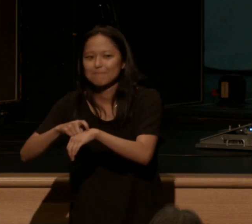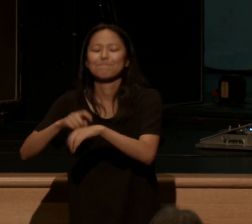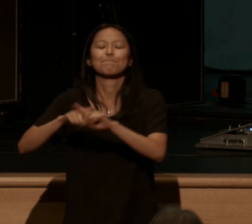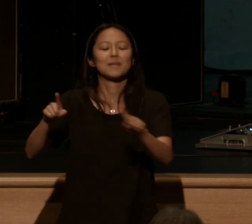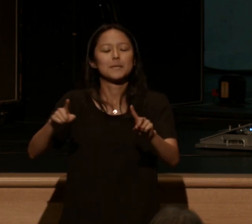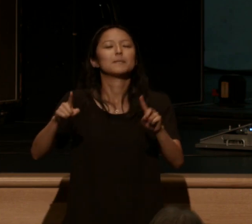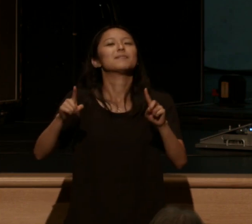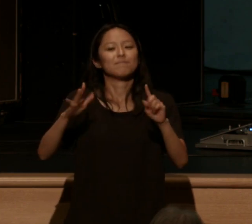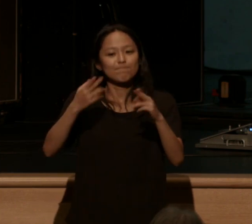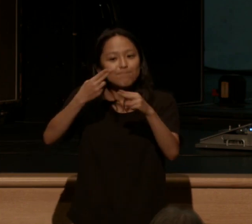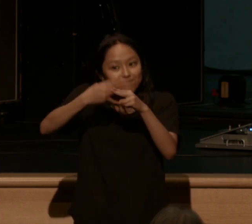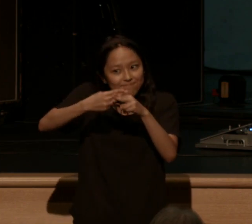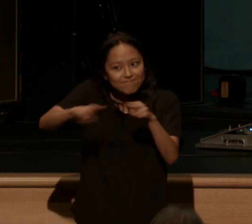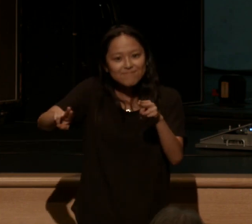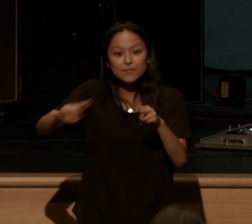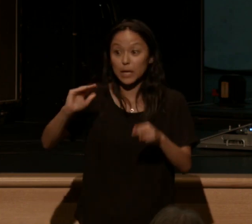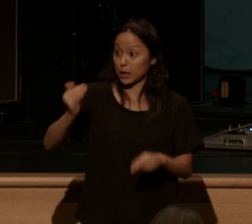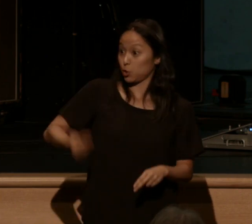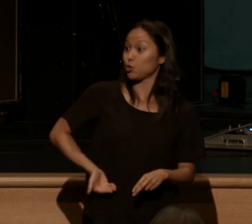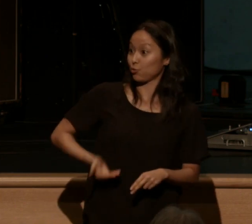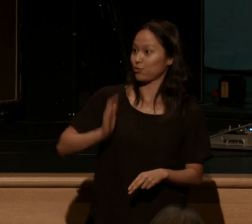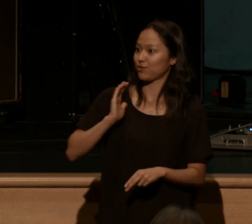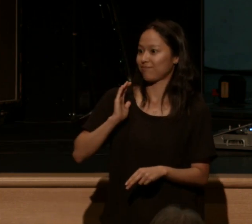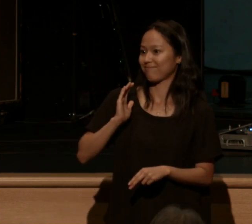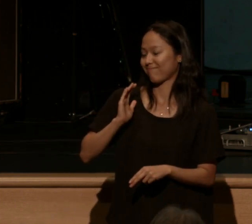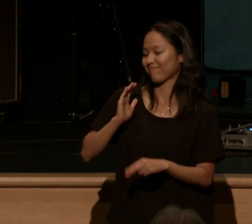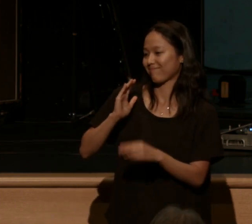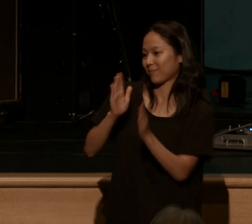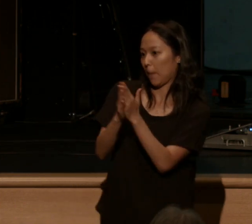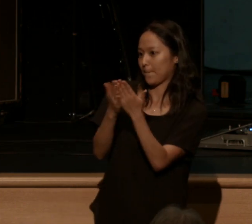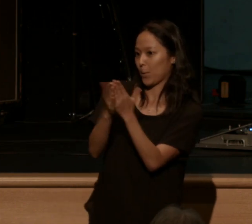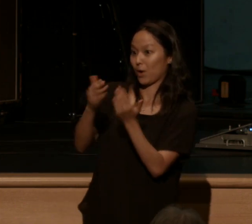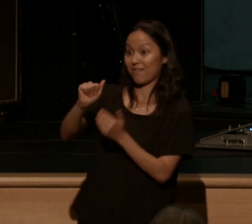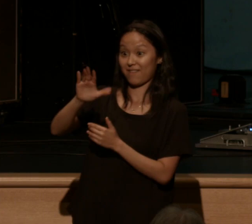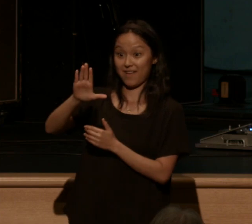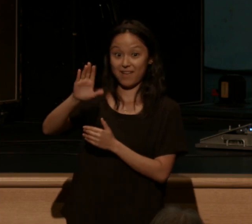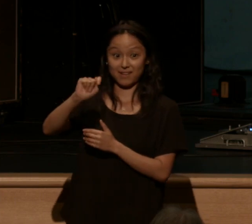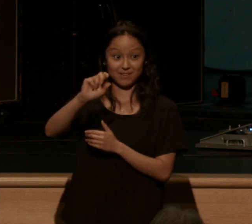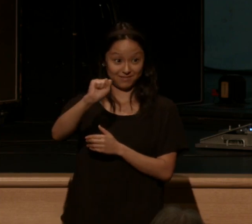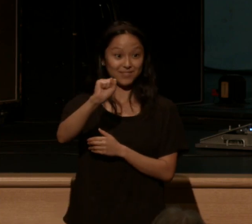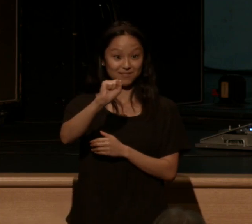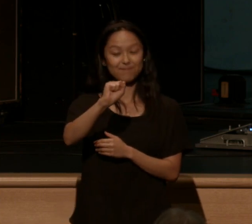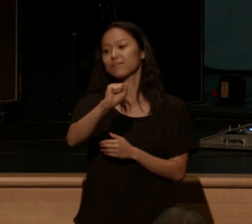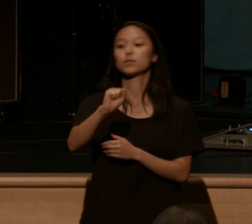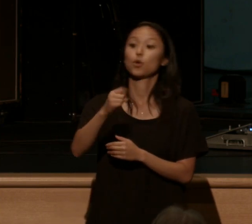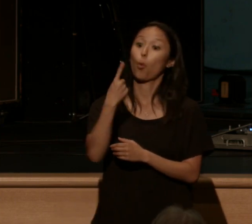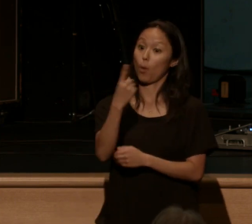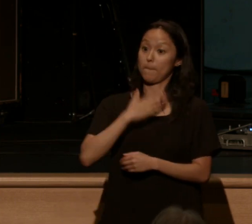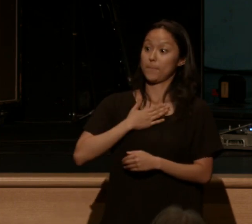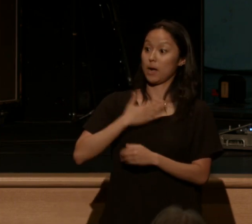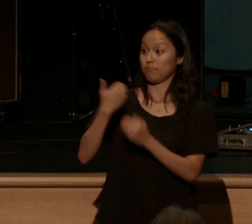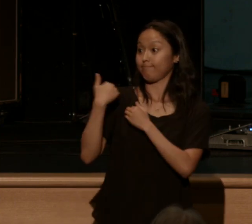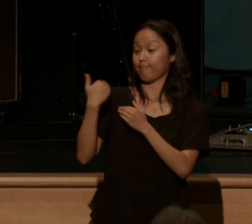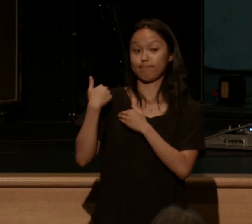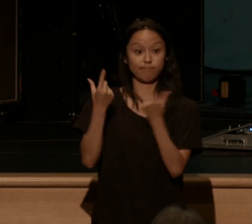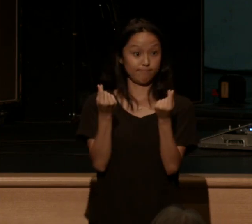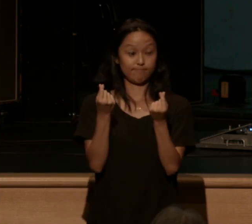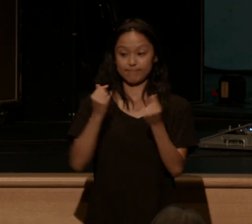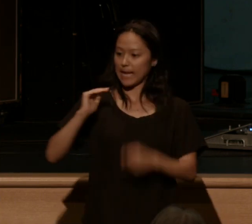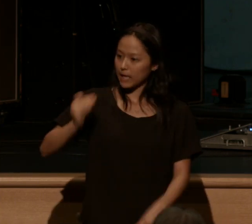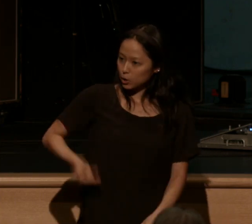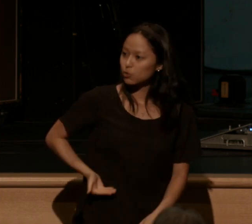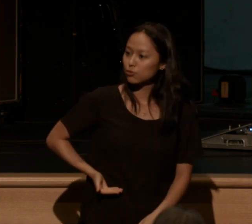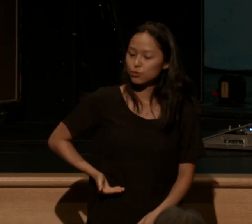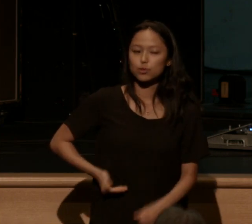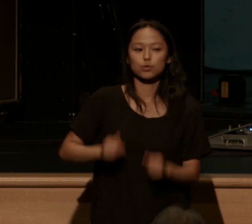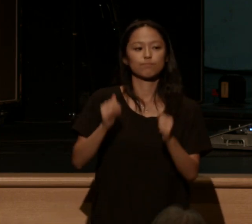but let's briefly introduce ourselves to the book of Acts, okay? So one of my jobs right now is to introduce again with a